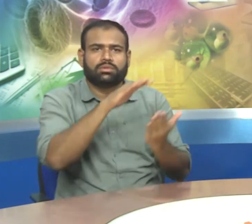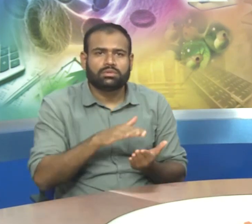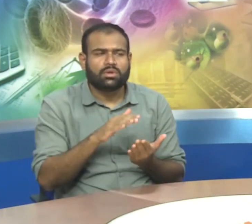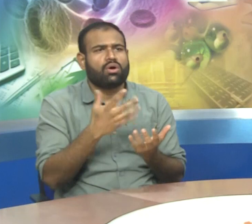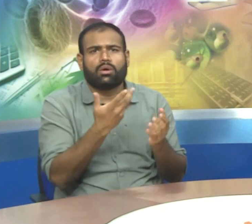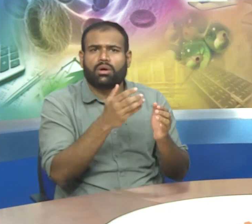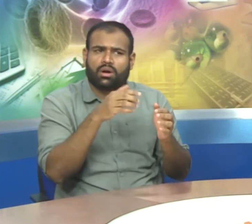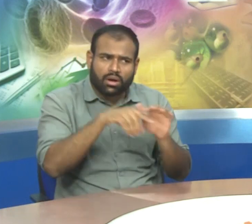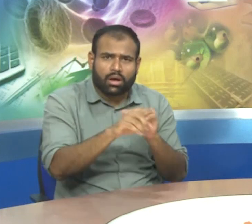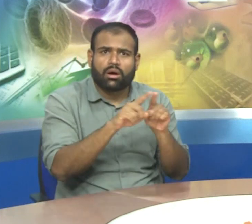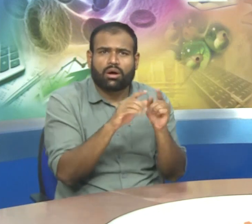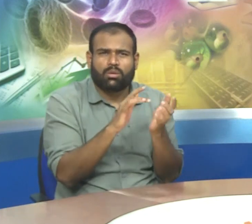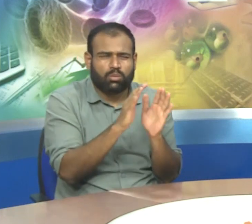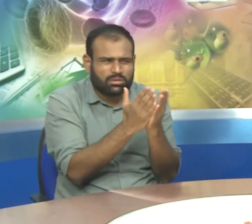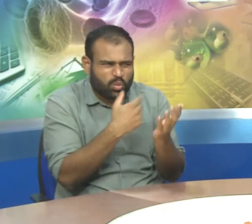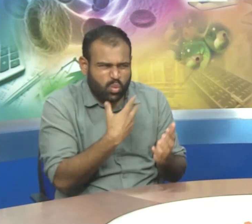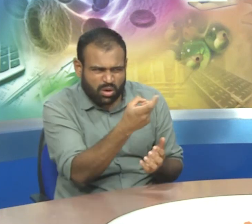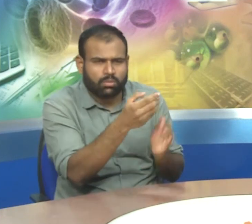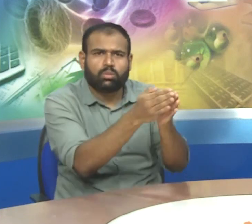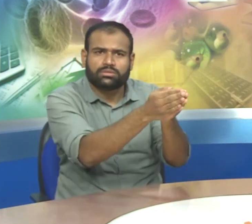online the book borrowed